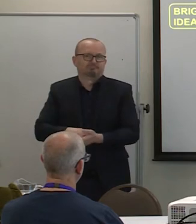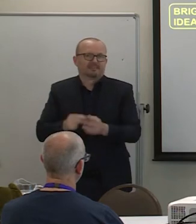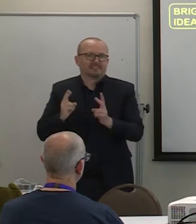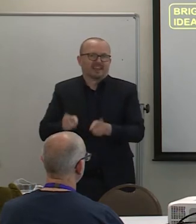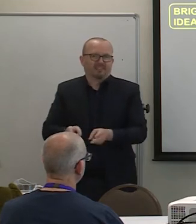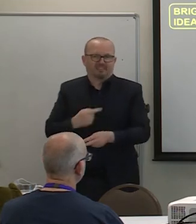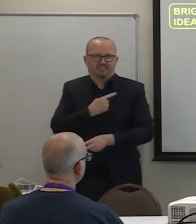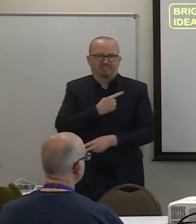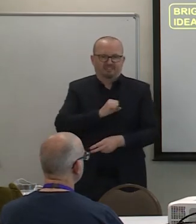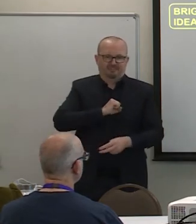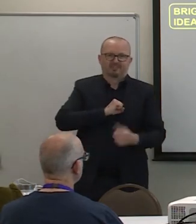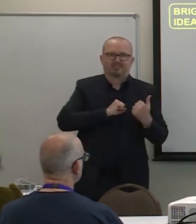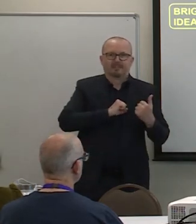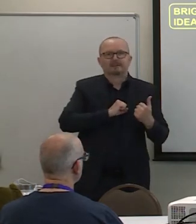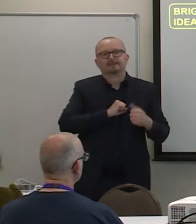That death scene hurts.